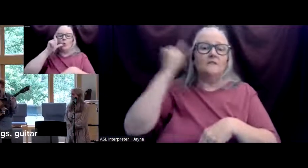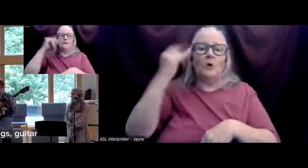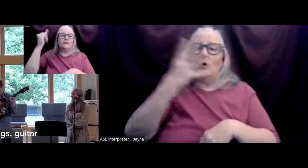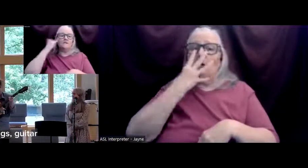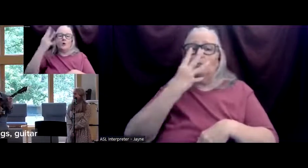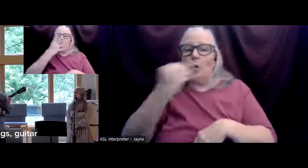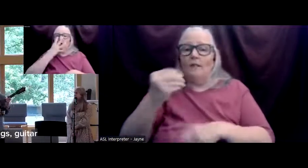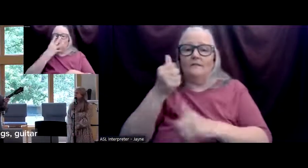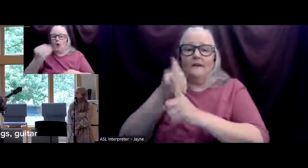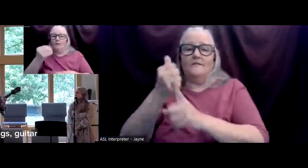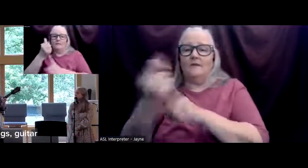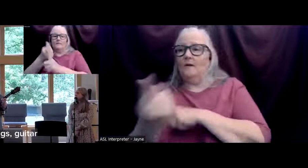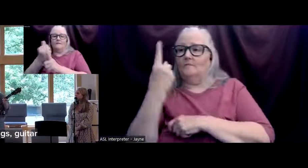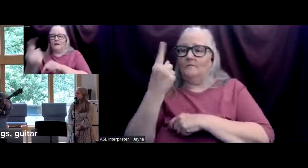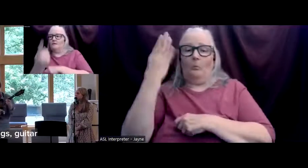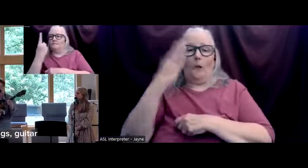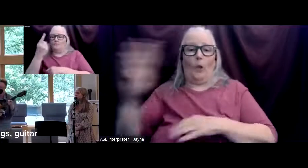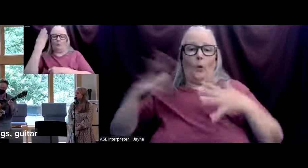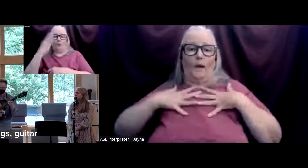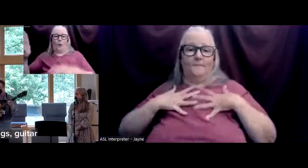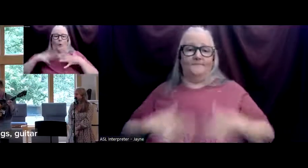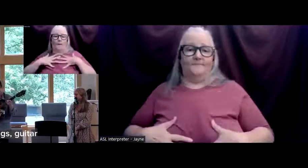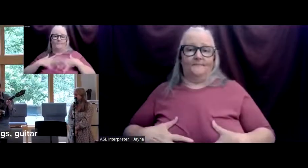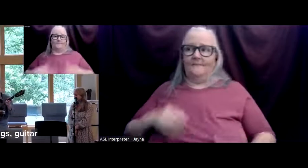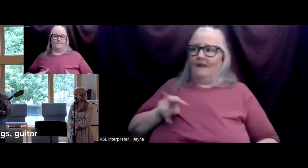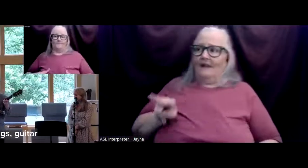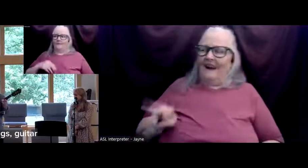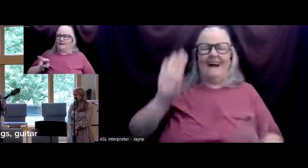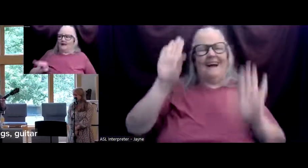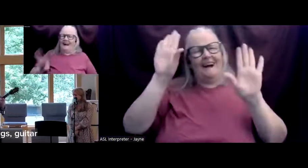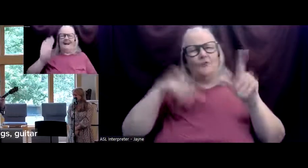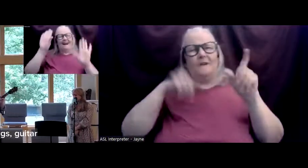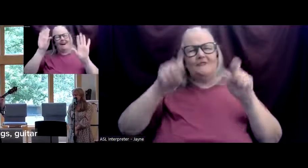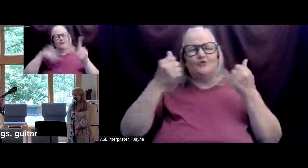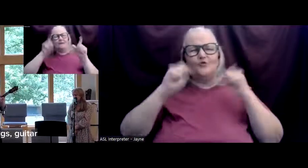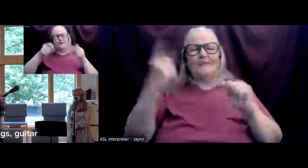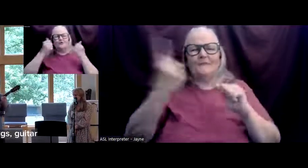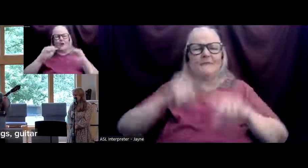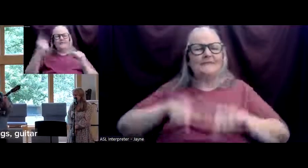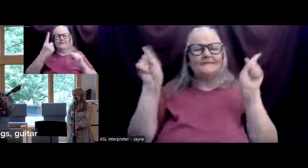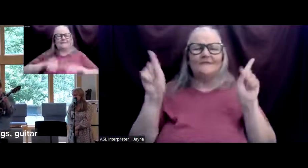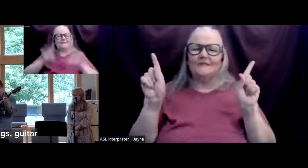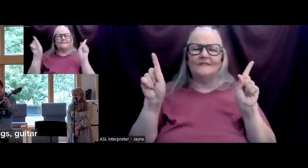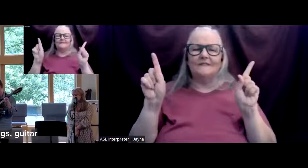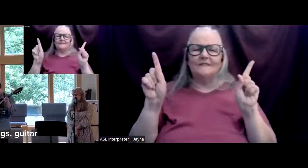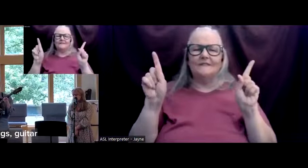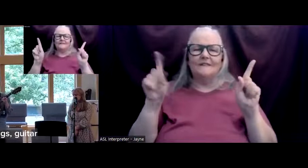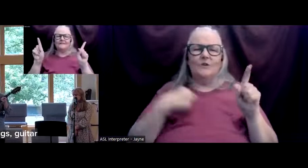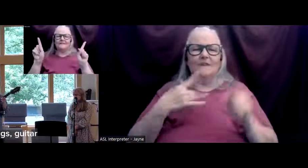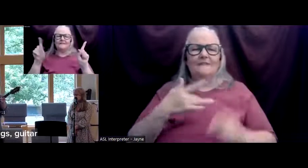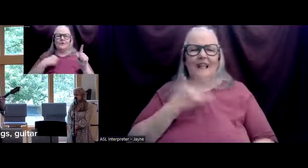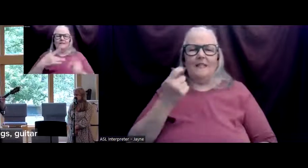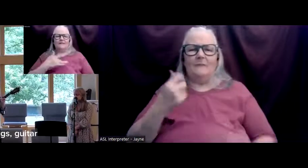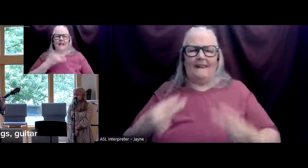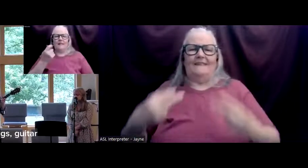the door, all covered in blue? Shouldn't we try something new? We're over